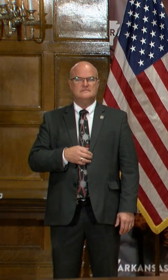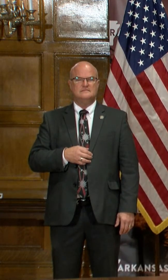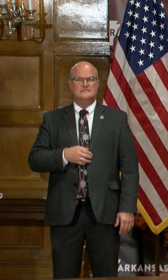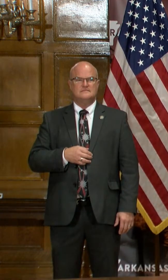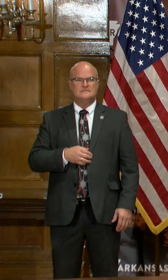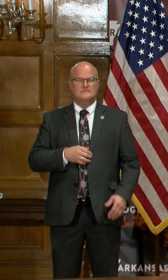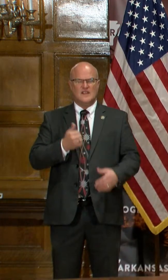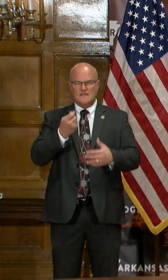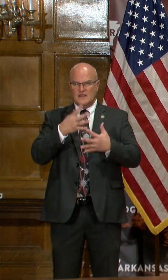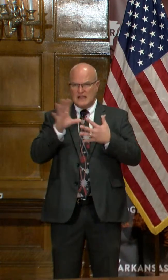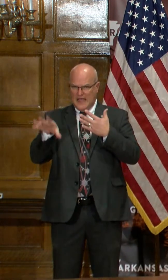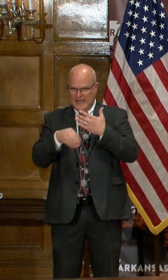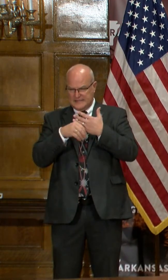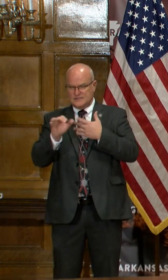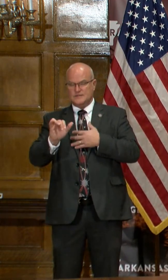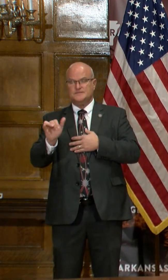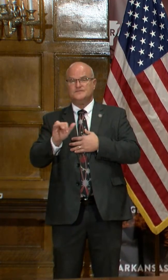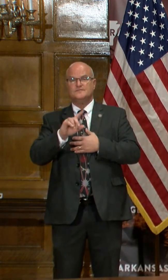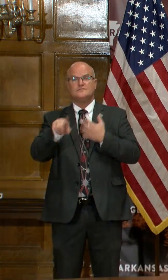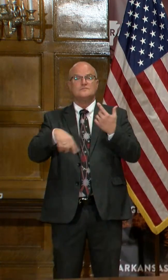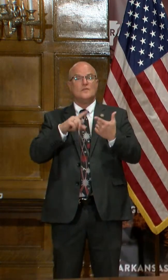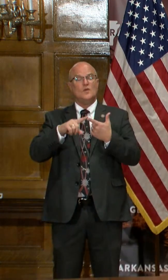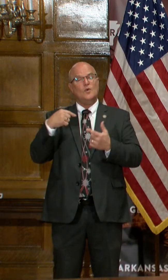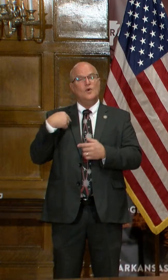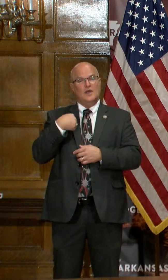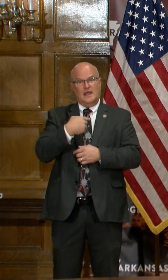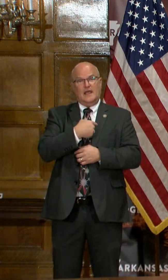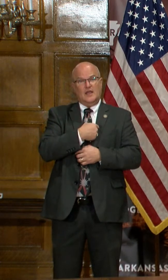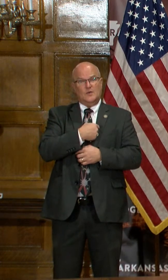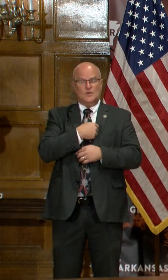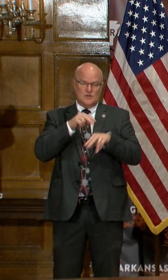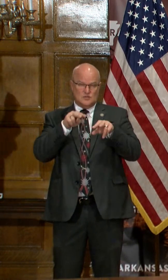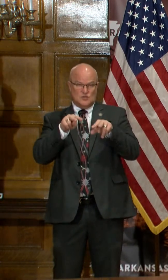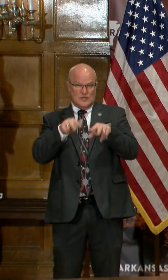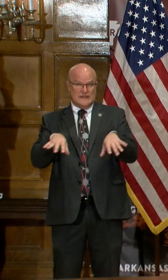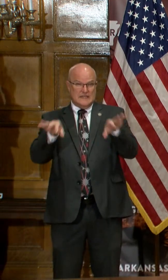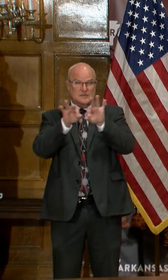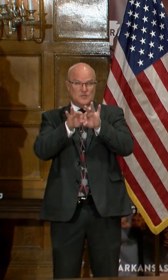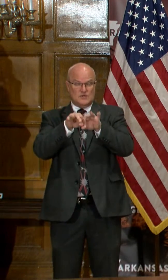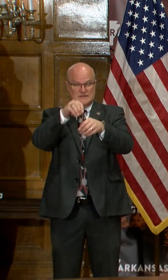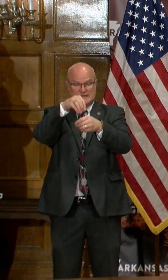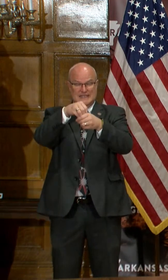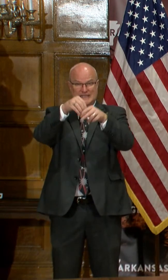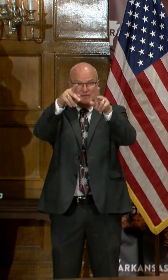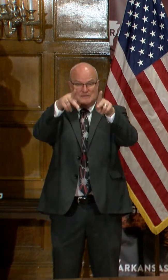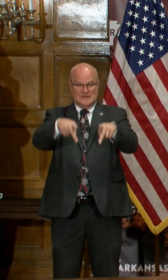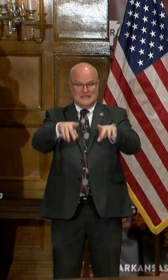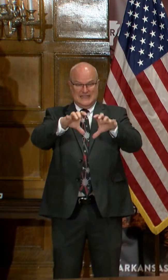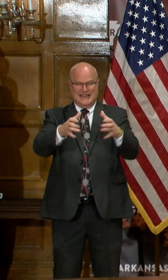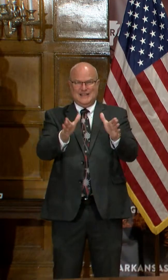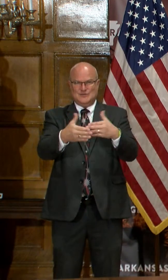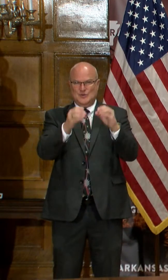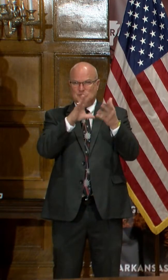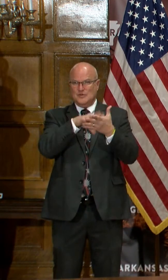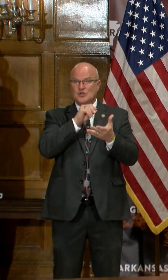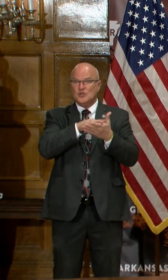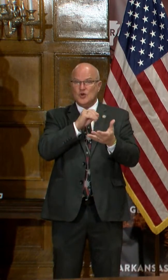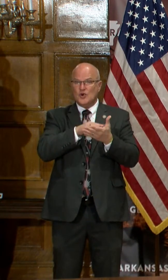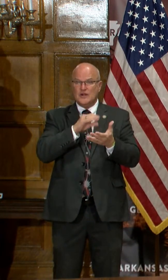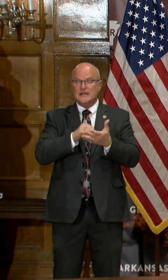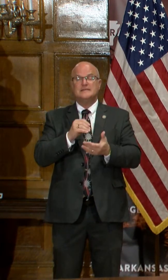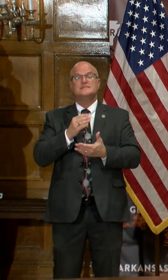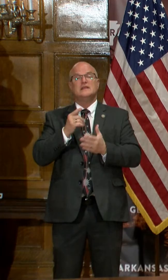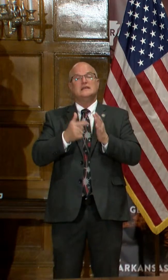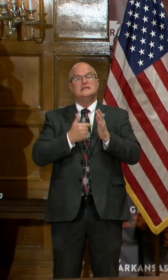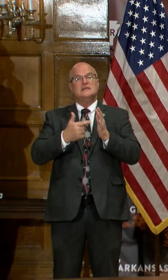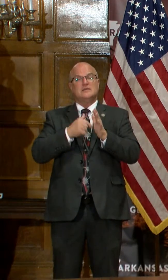Just a couple of things to add. When we look at the importance of in-person learning, there are some cases